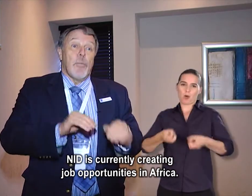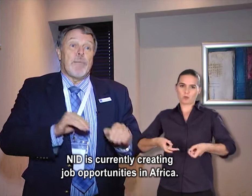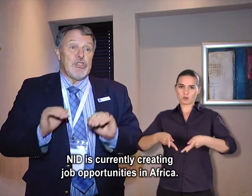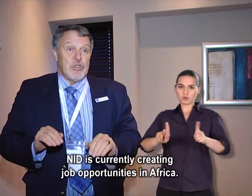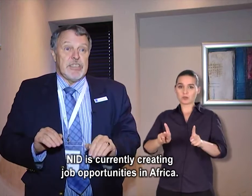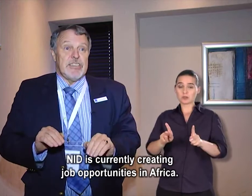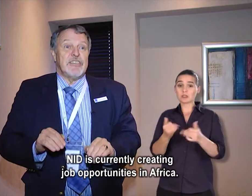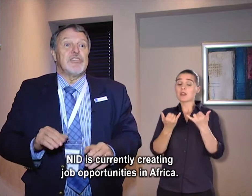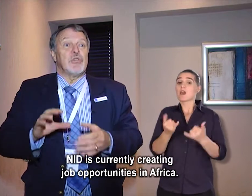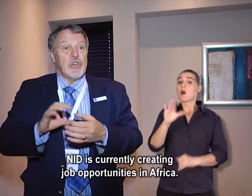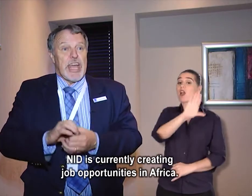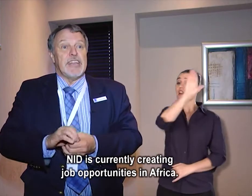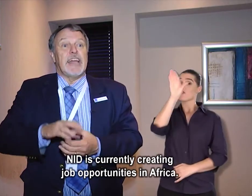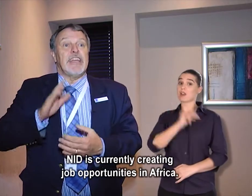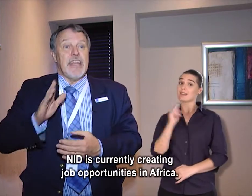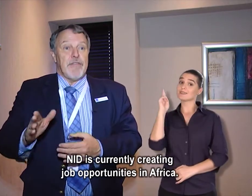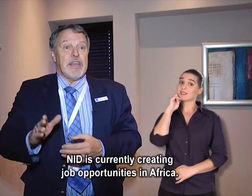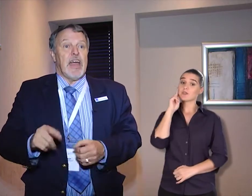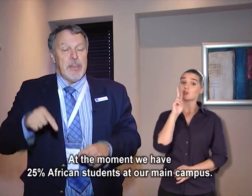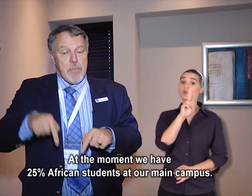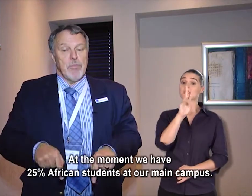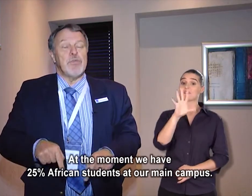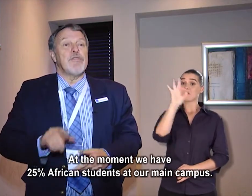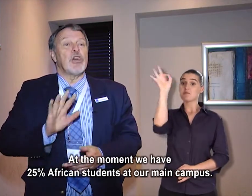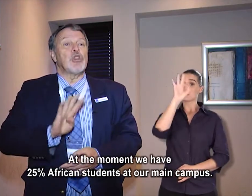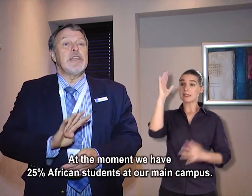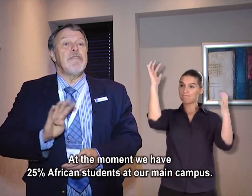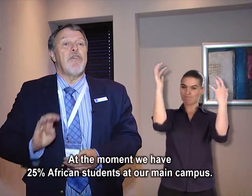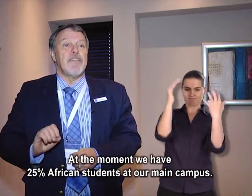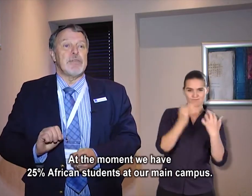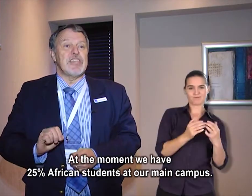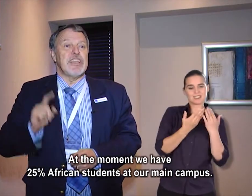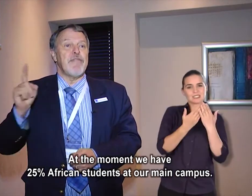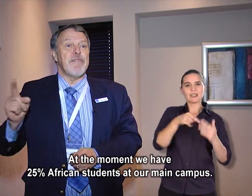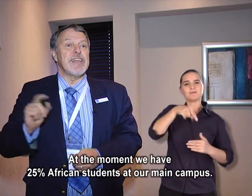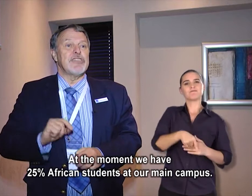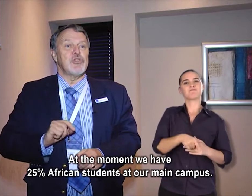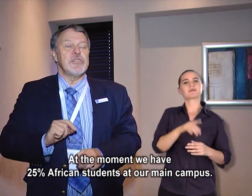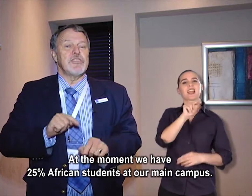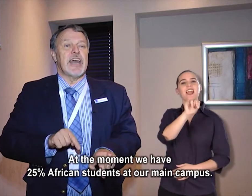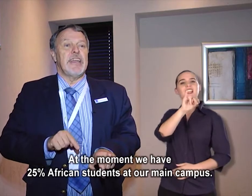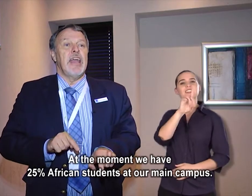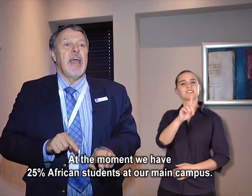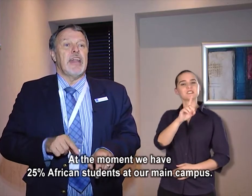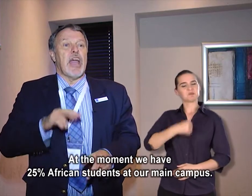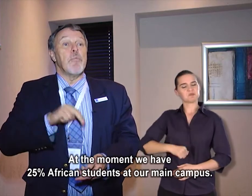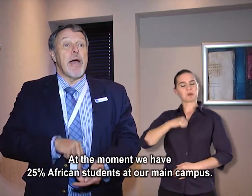job opportunities to create that in Africa. At the moment, we've got 25% of Africa's students study at our